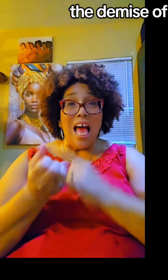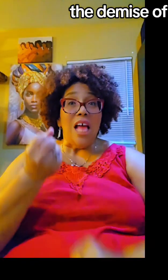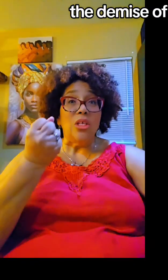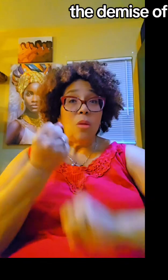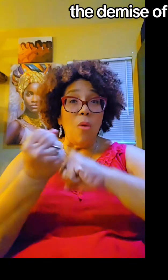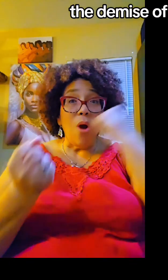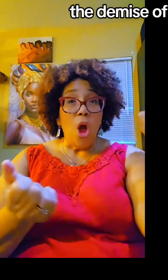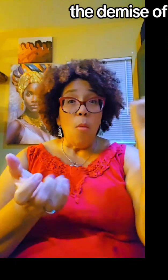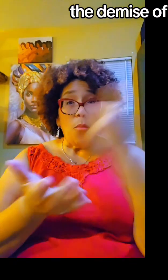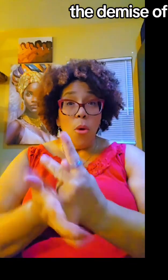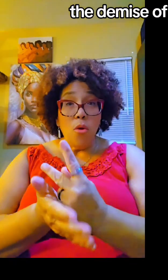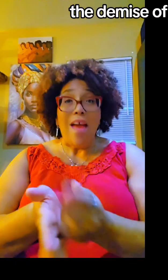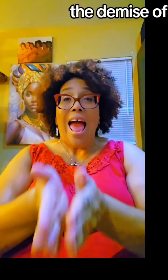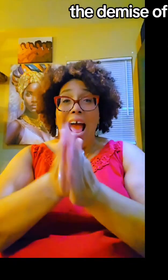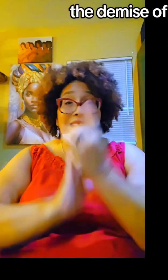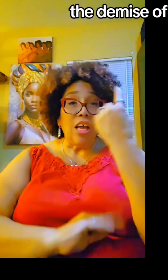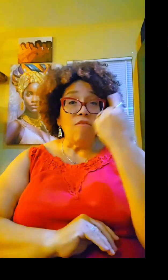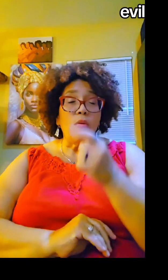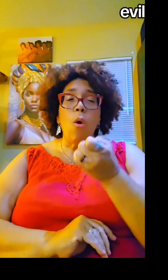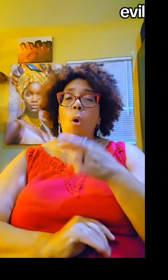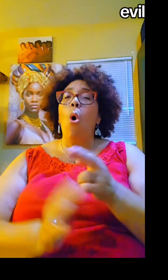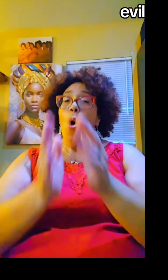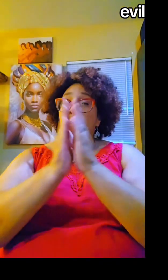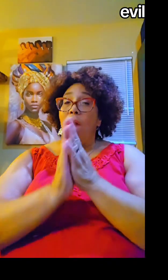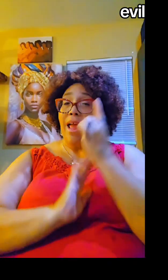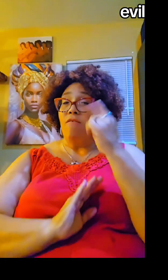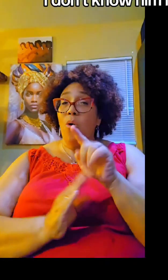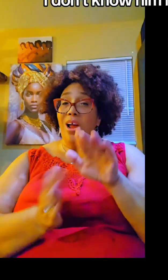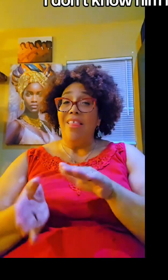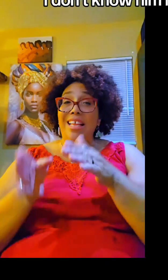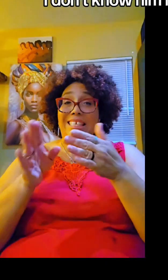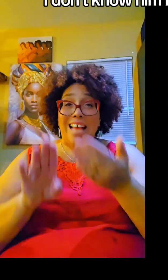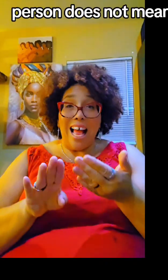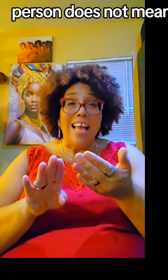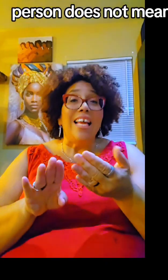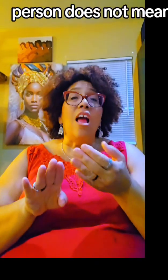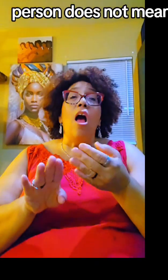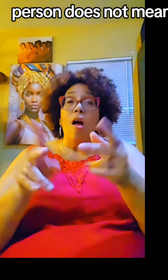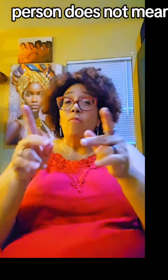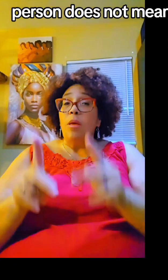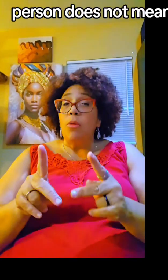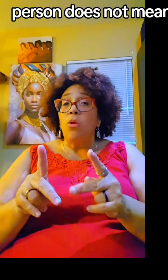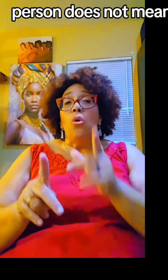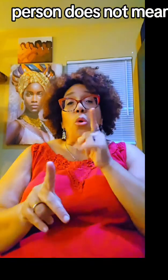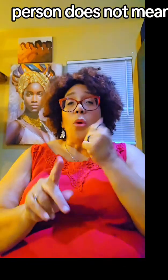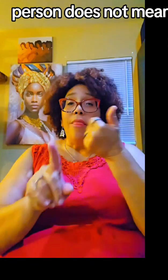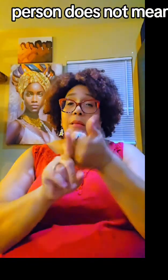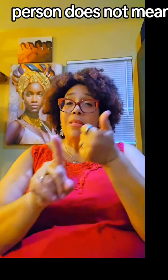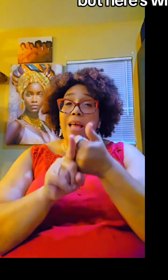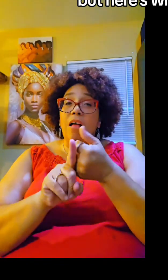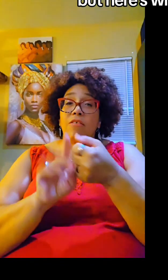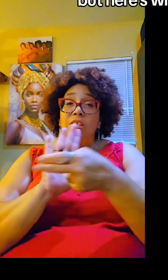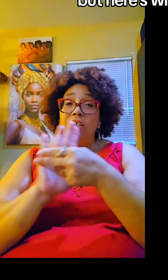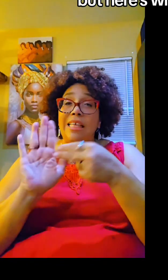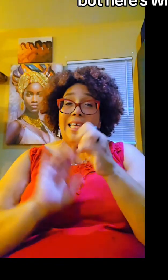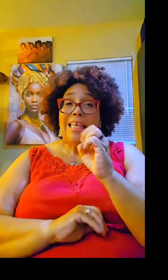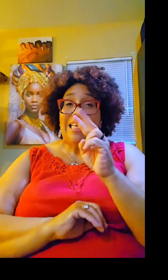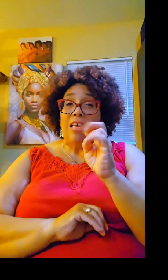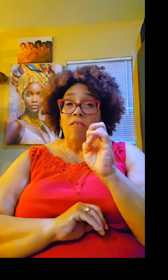even celebrating the demise of evil. Now, I'm not saying Charlie Kirk was evil. I don't know him like that. Just because he was a right-wing person does not mean he was evil. But here's